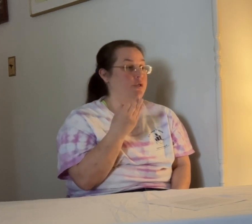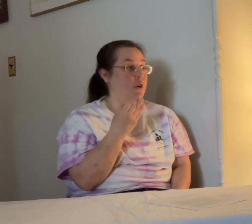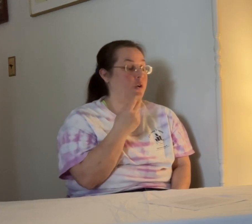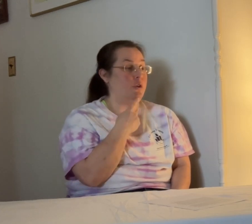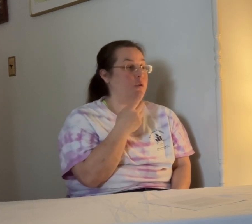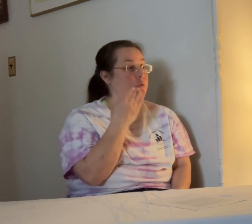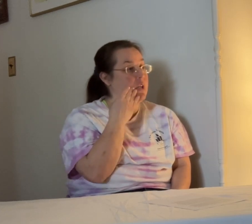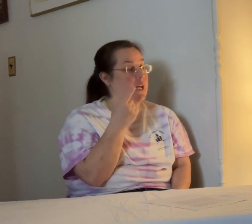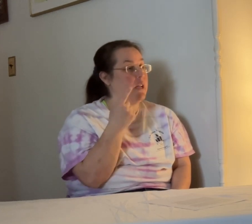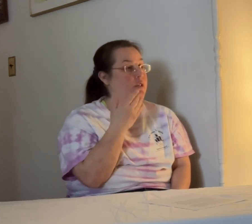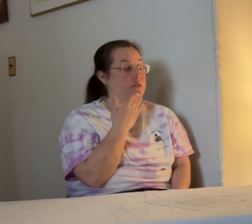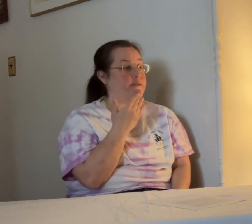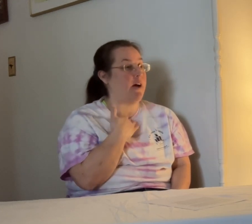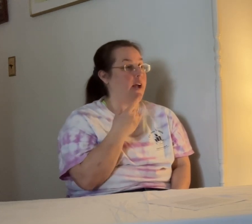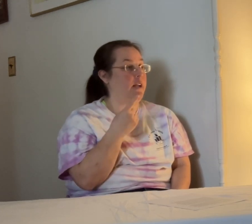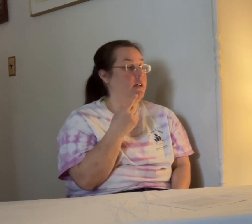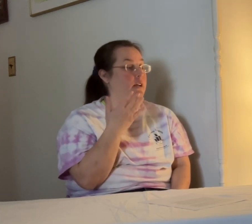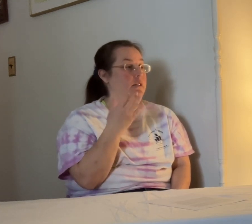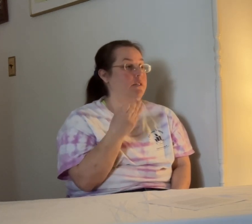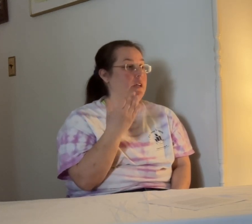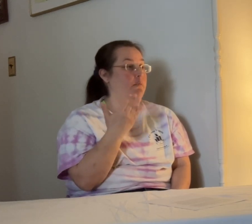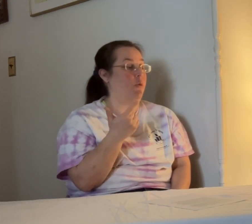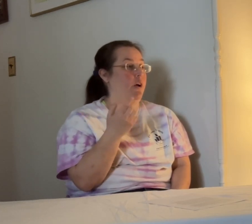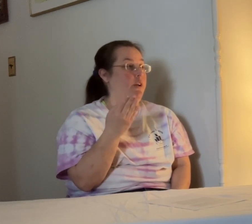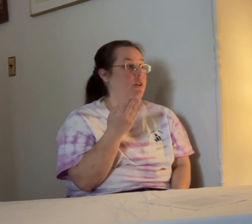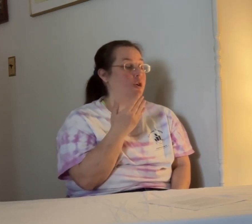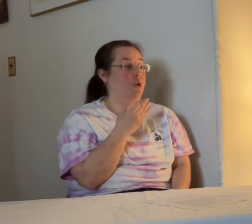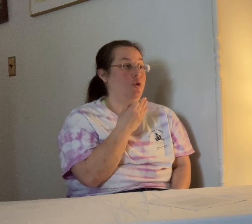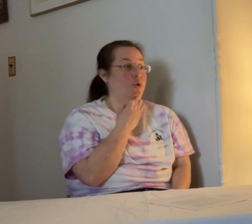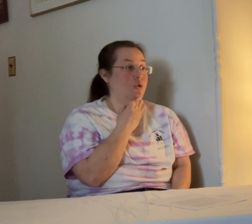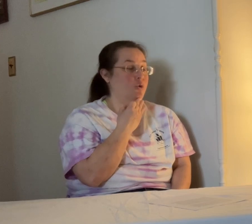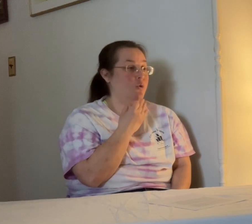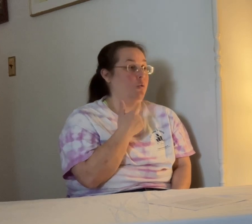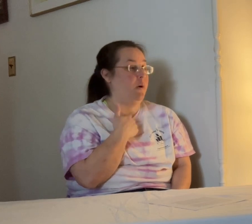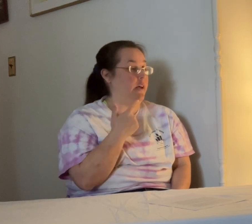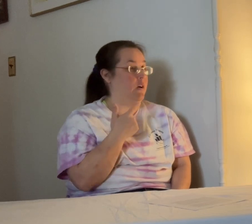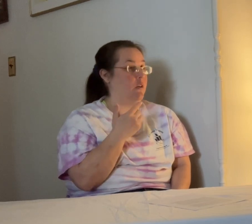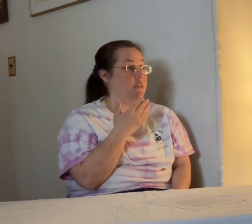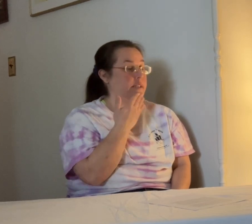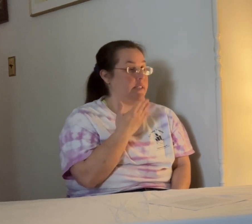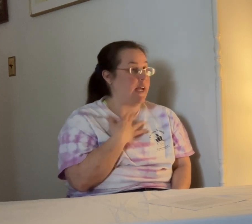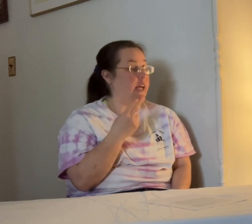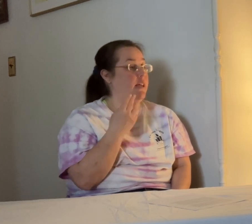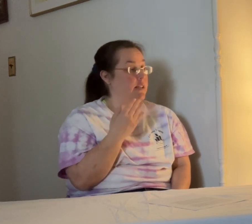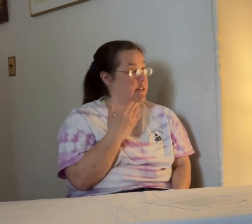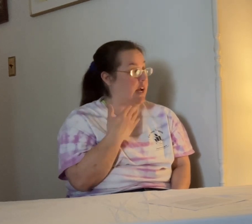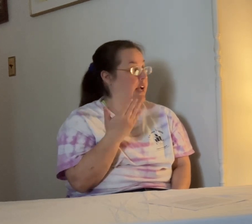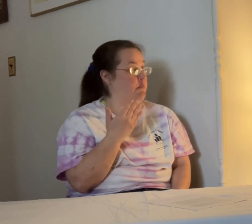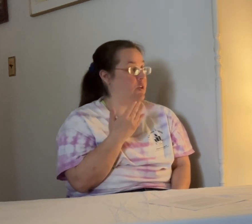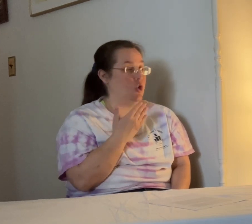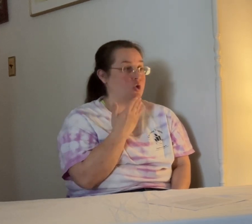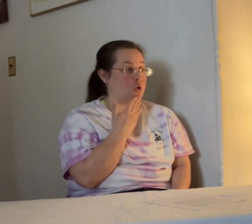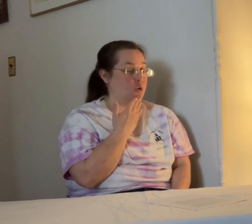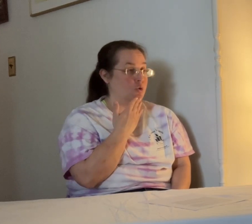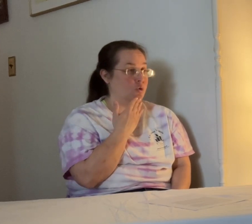So you need to find someone who will take the time to